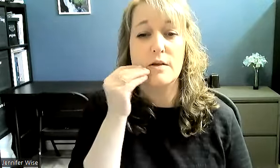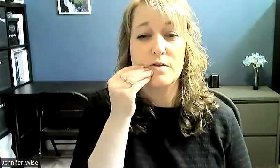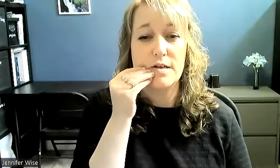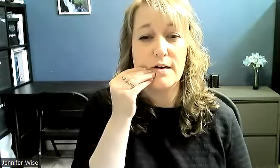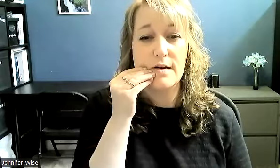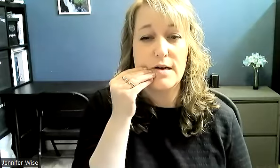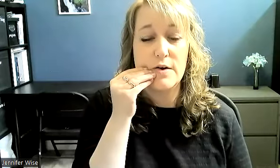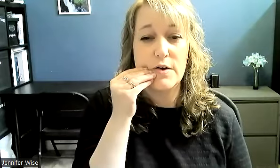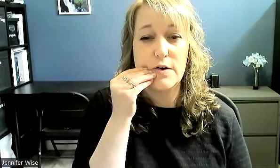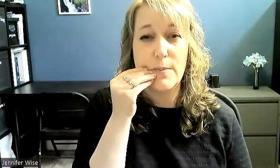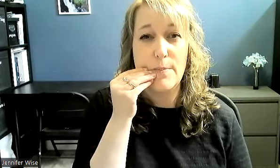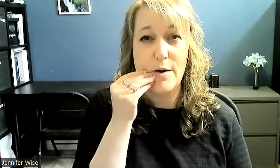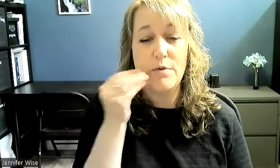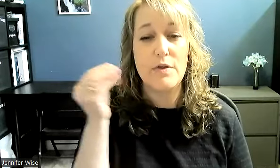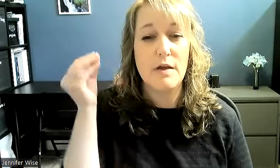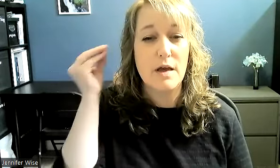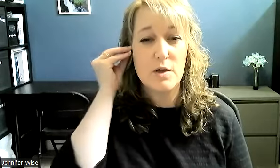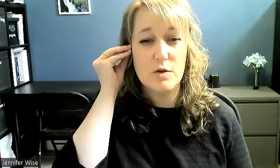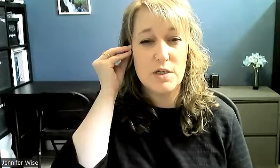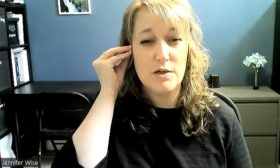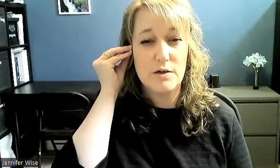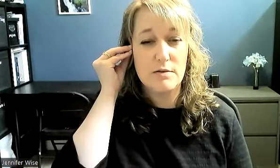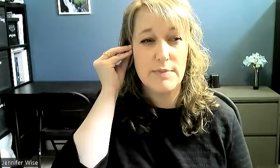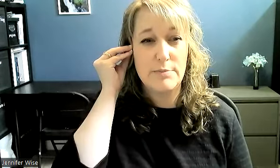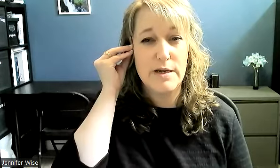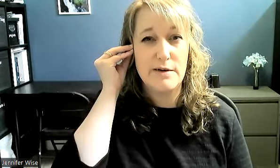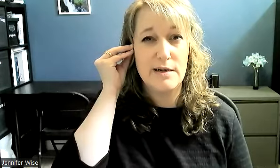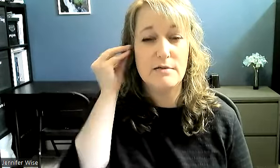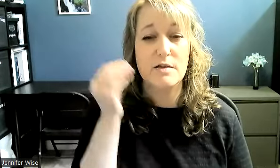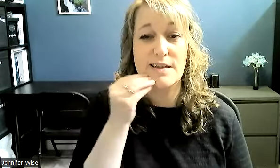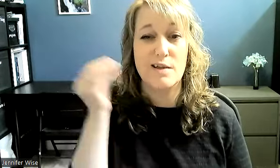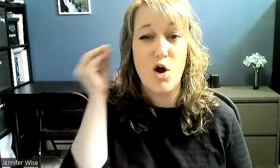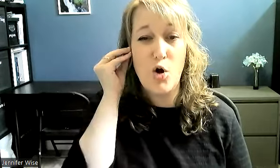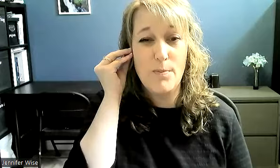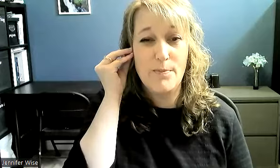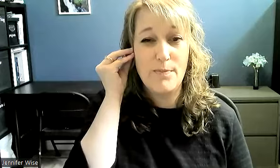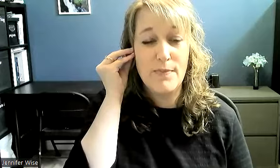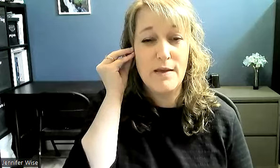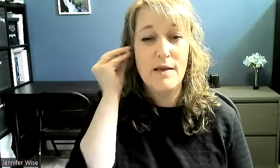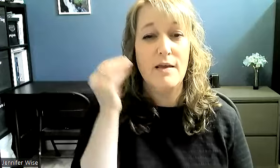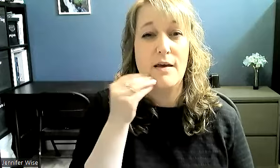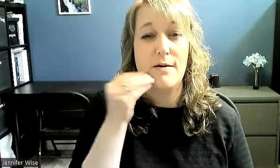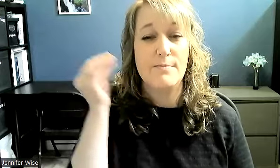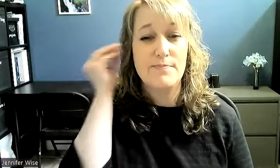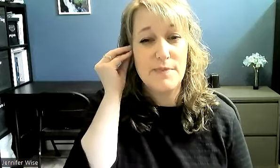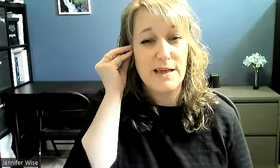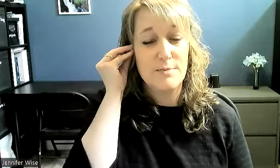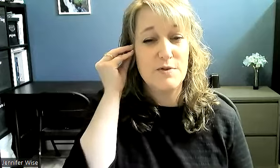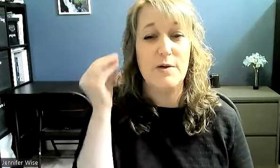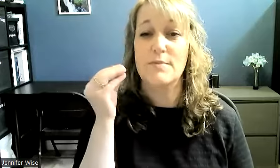you start near your mouth and you go to your, like by your ear. So that's home. That comes from the